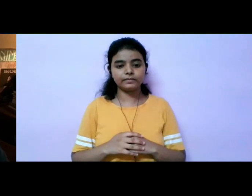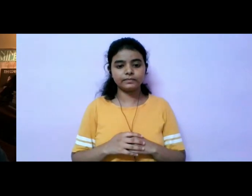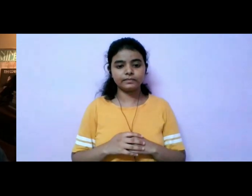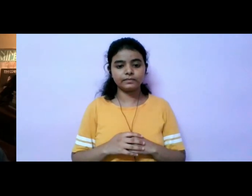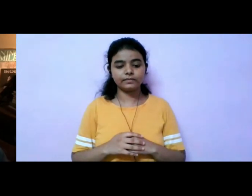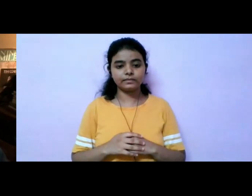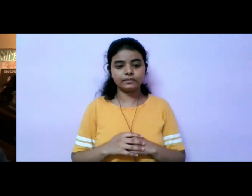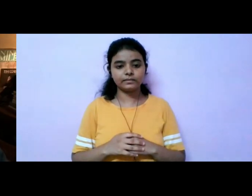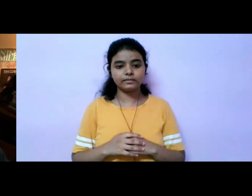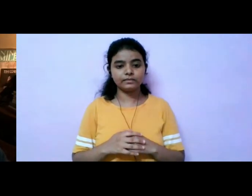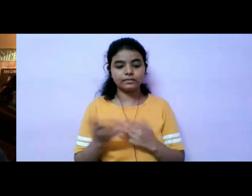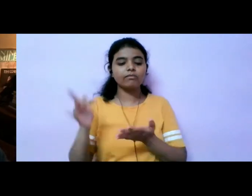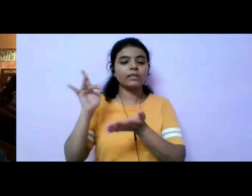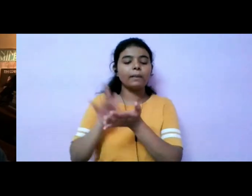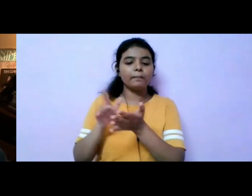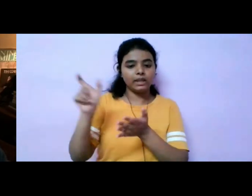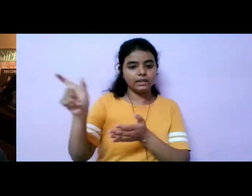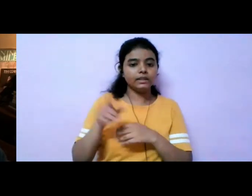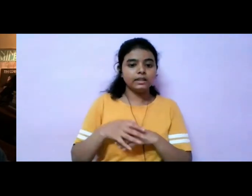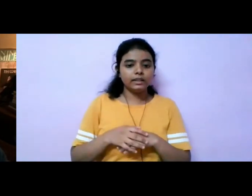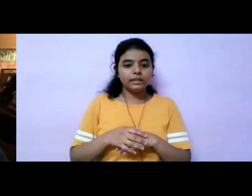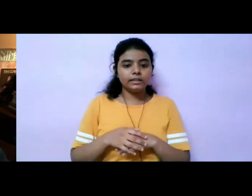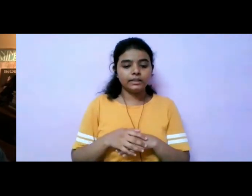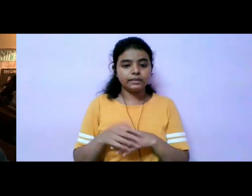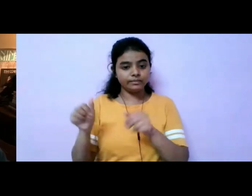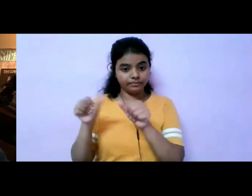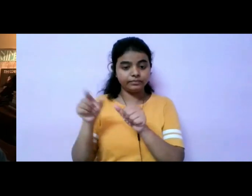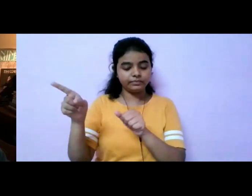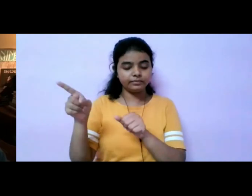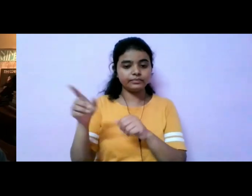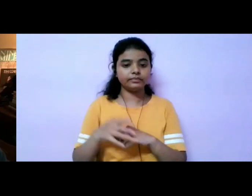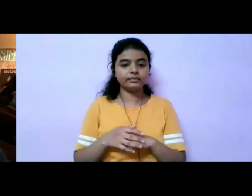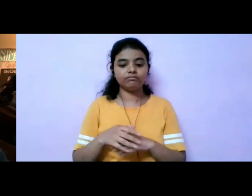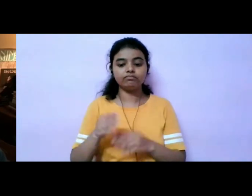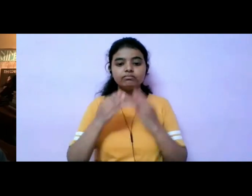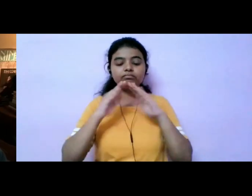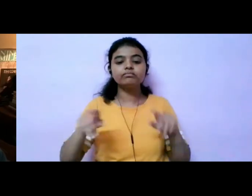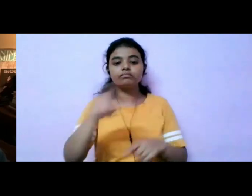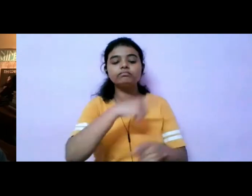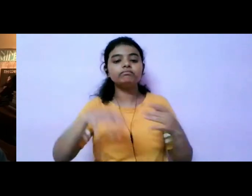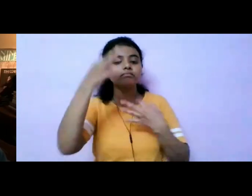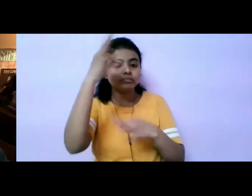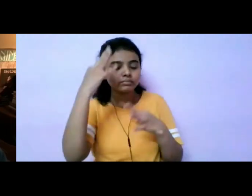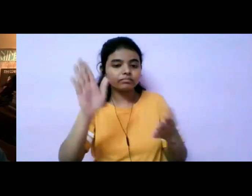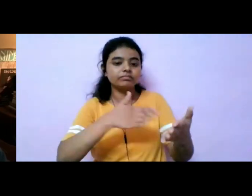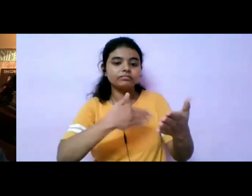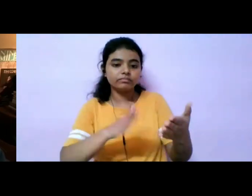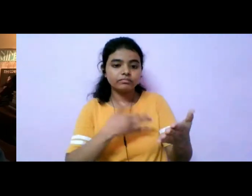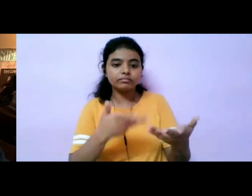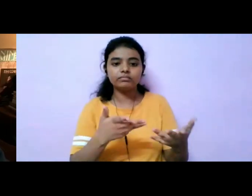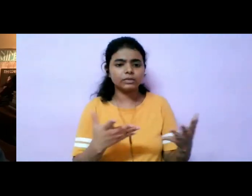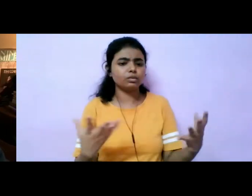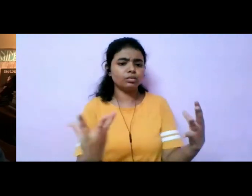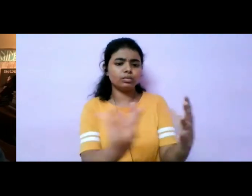In Almaty, Kazakhstan, student poets, dancers, and musicians come